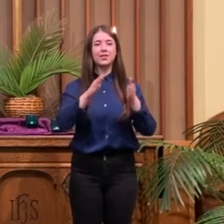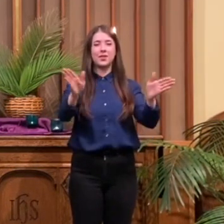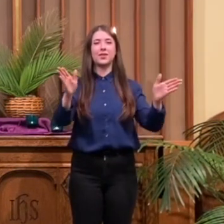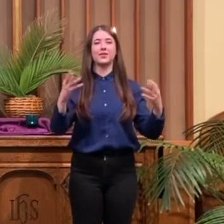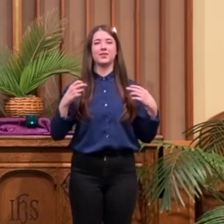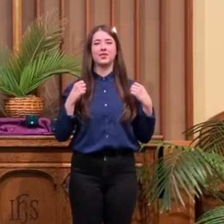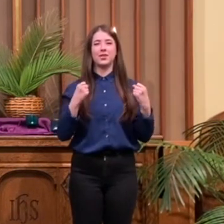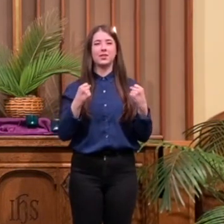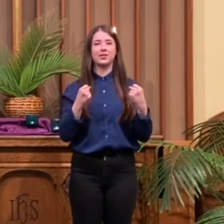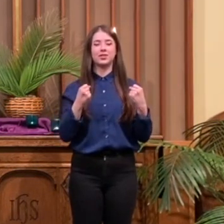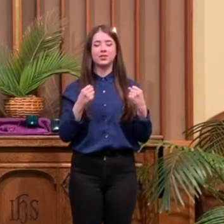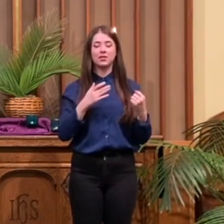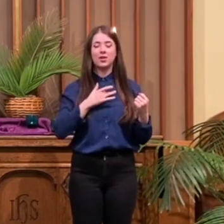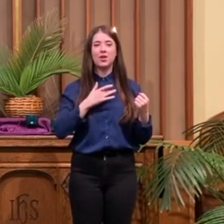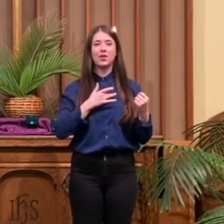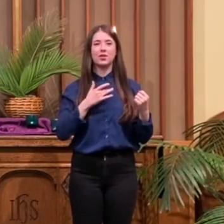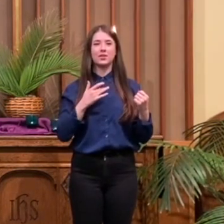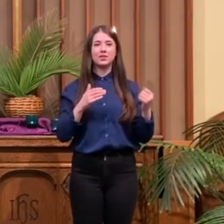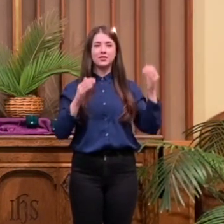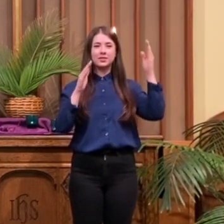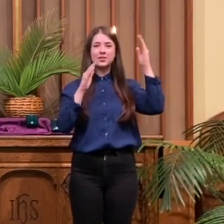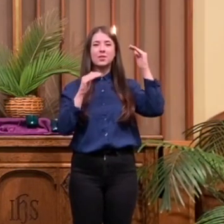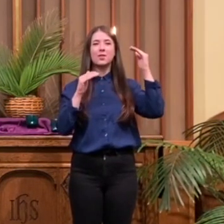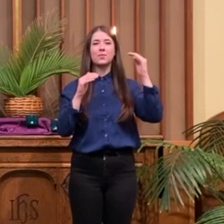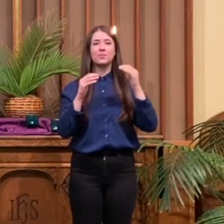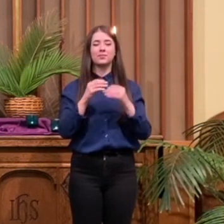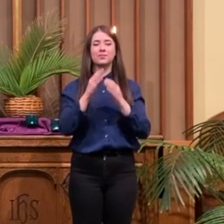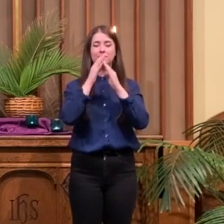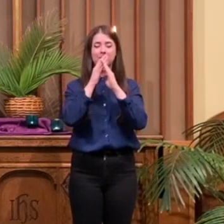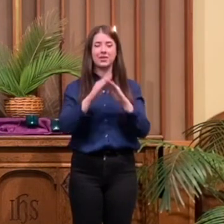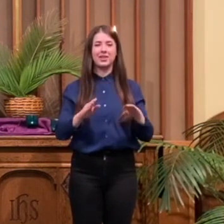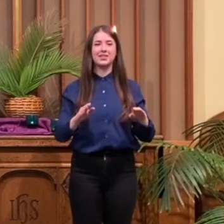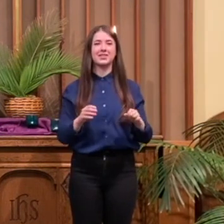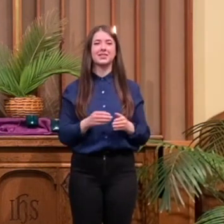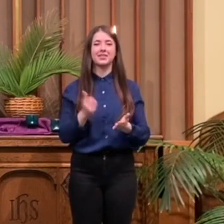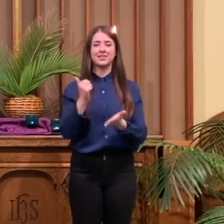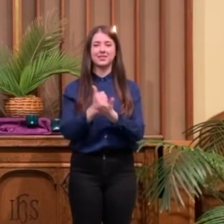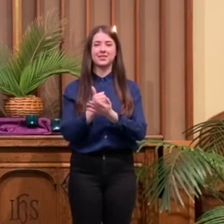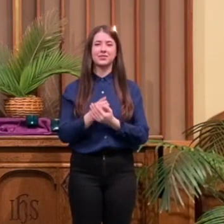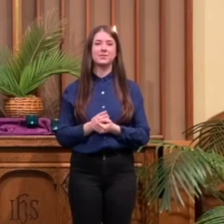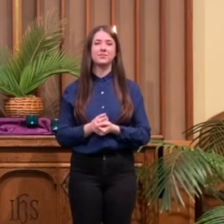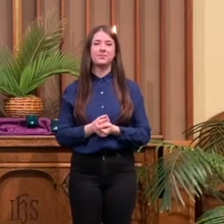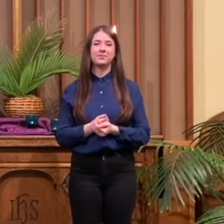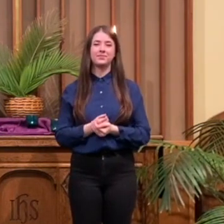courage, go with heart, and go in peace. Amen.